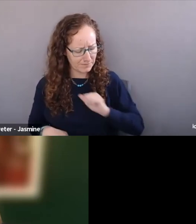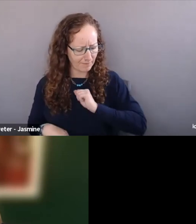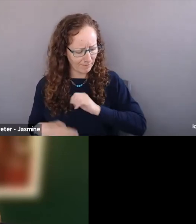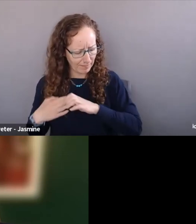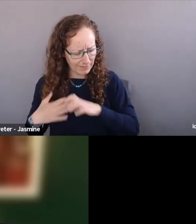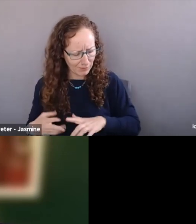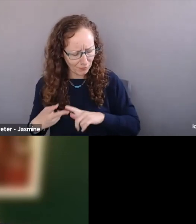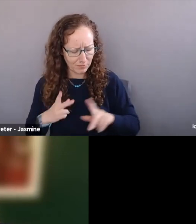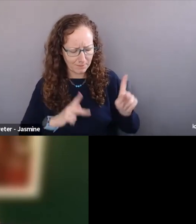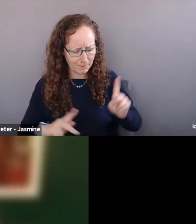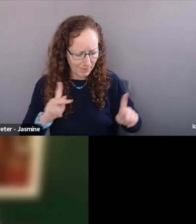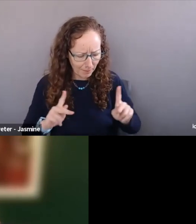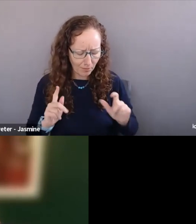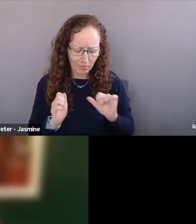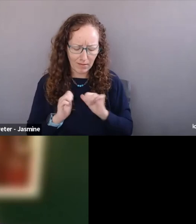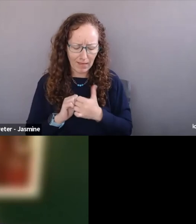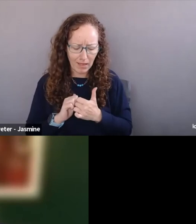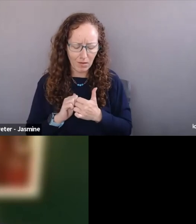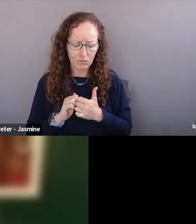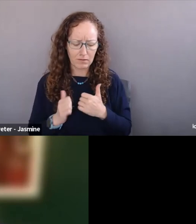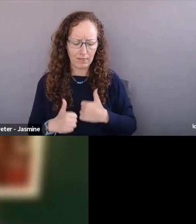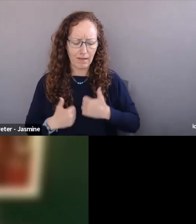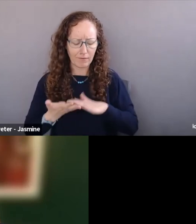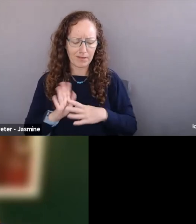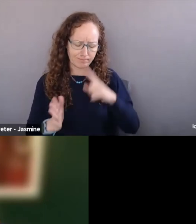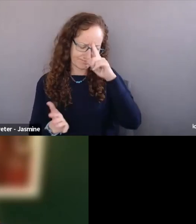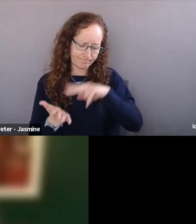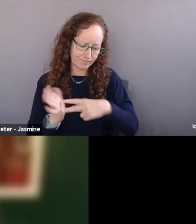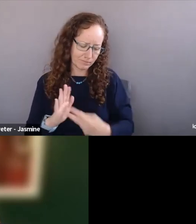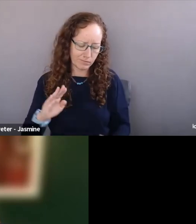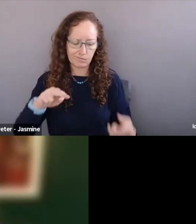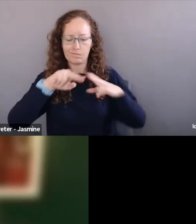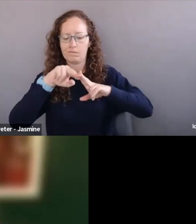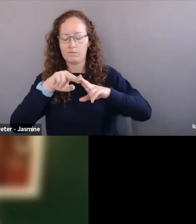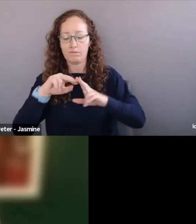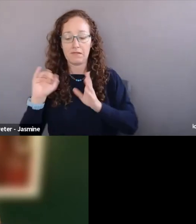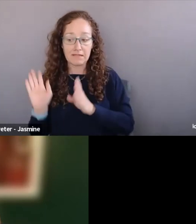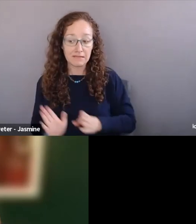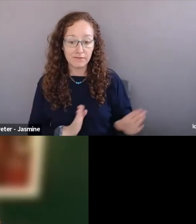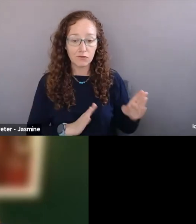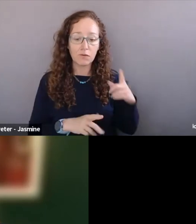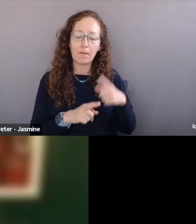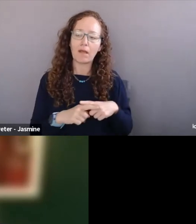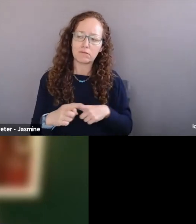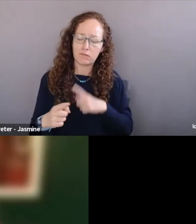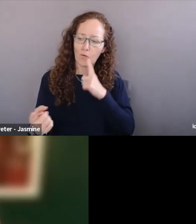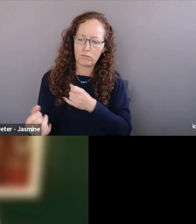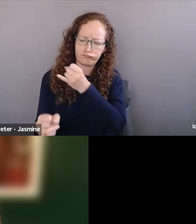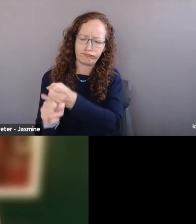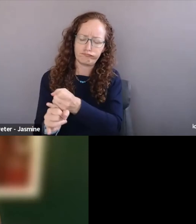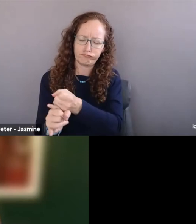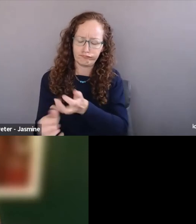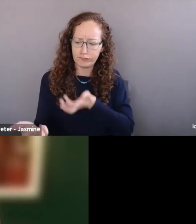can lead a more purposeful life individually, but also for our institutions, to examine